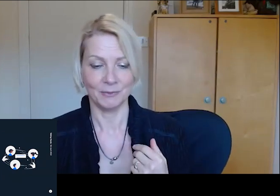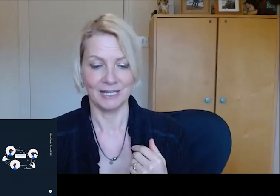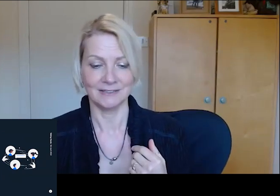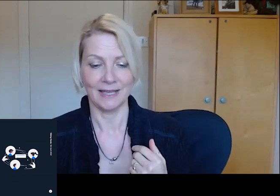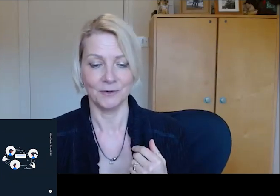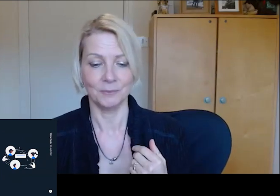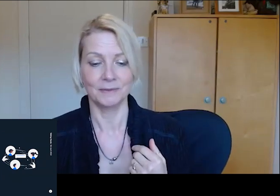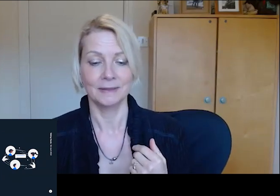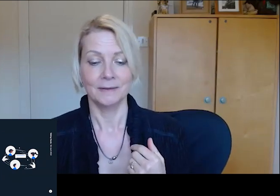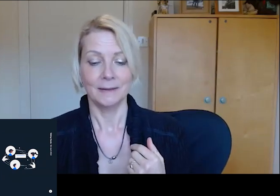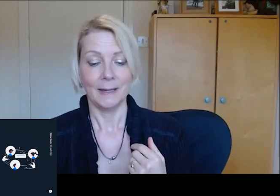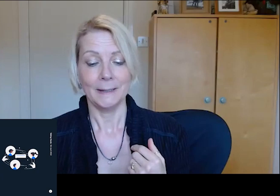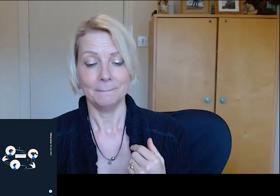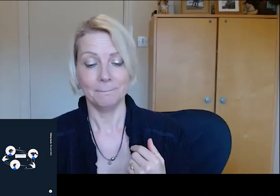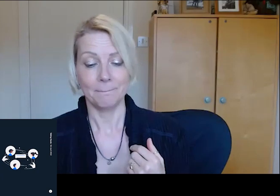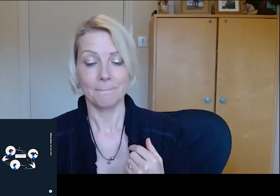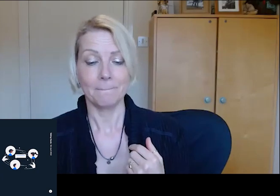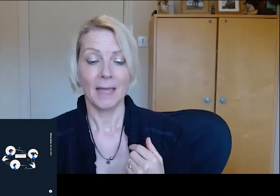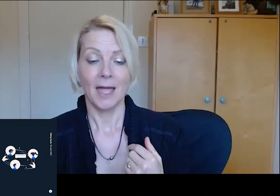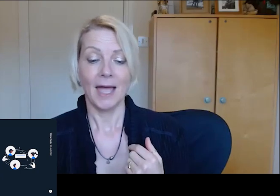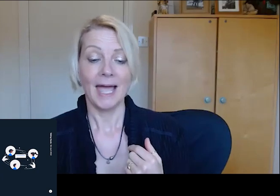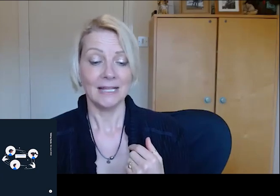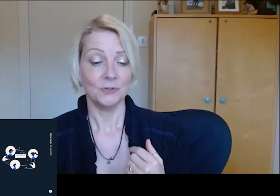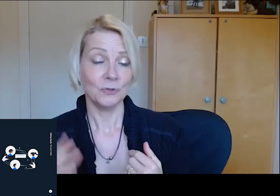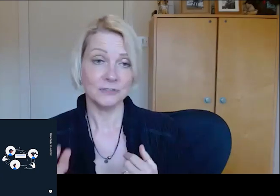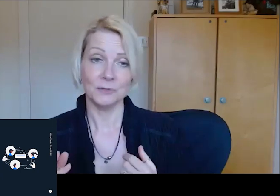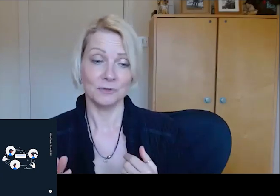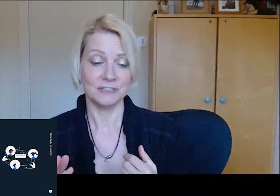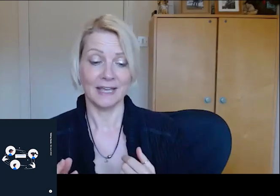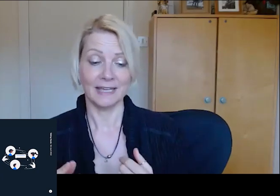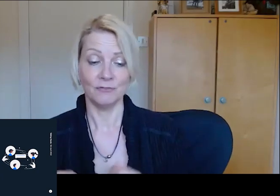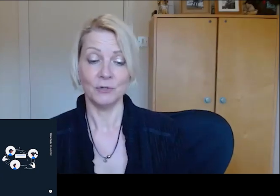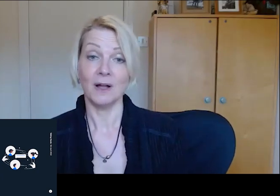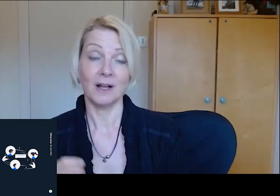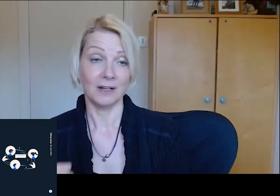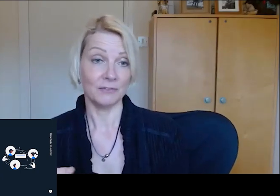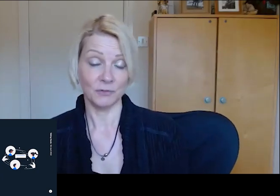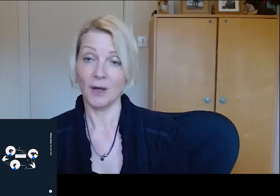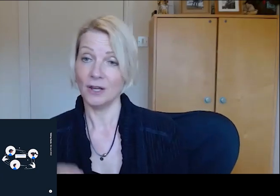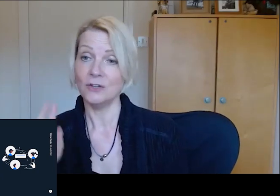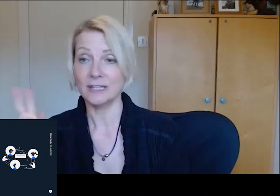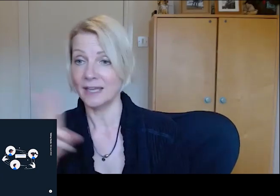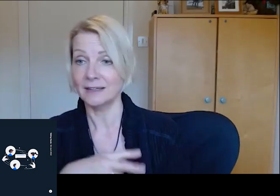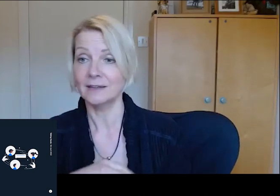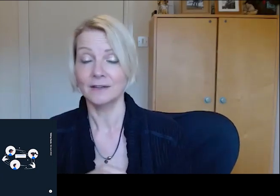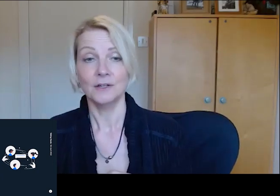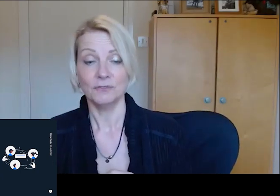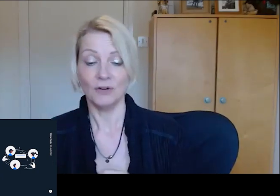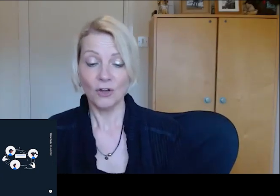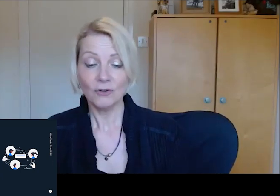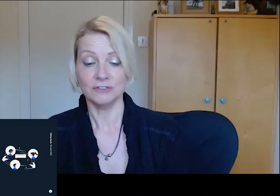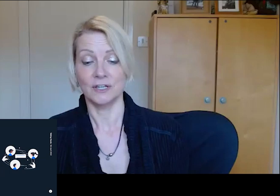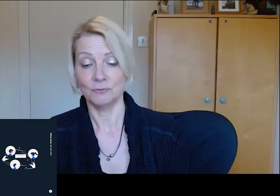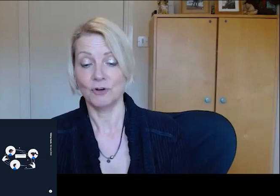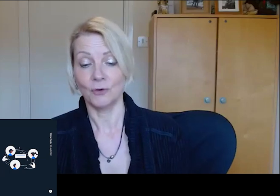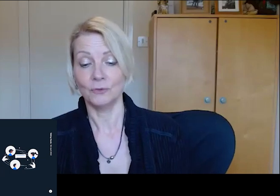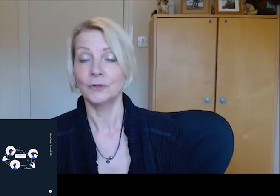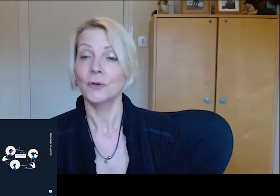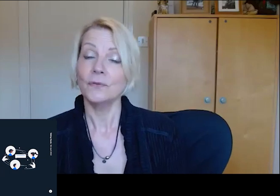here to help. And I also want to say, if you are looking for a long-term role, then